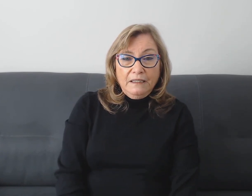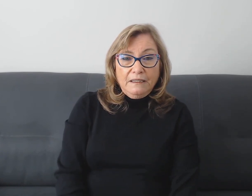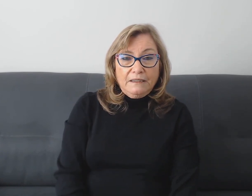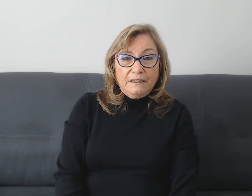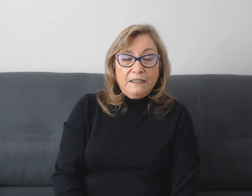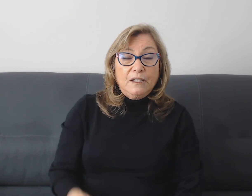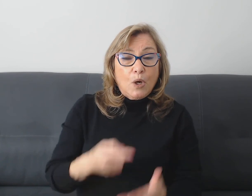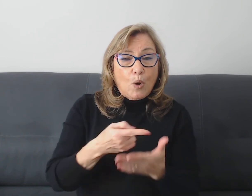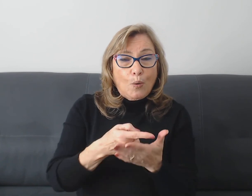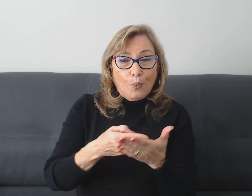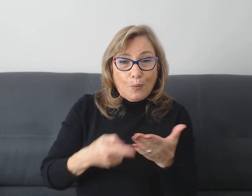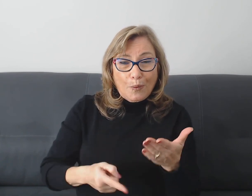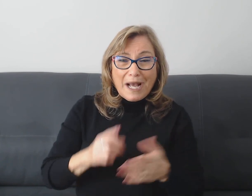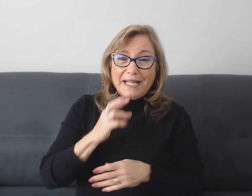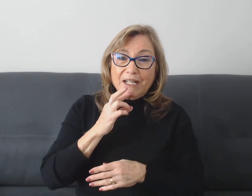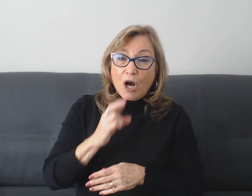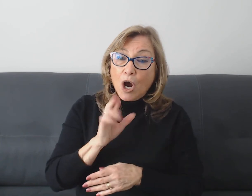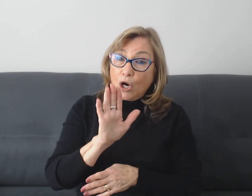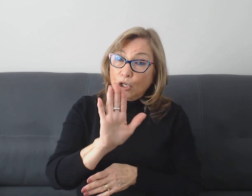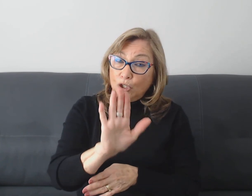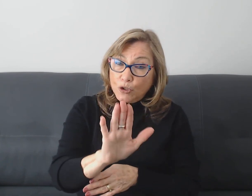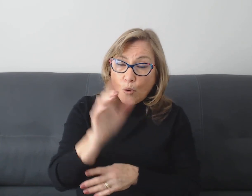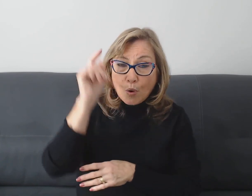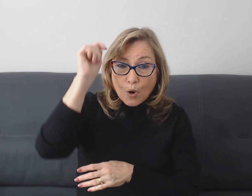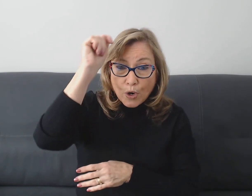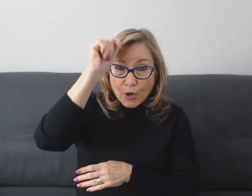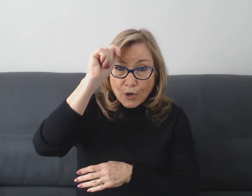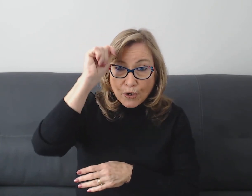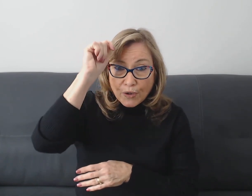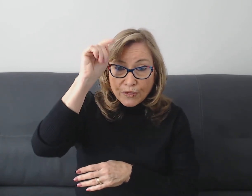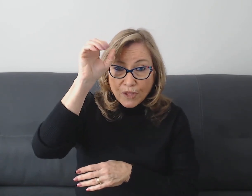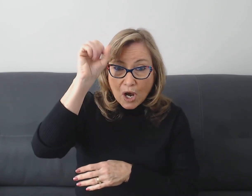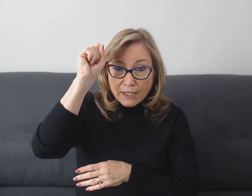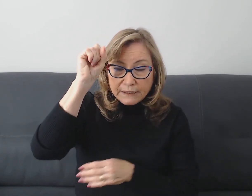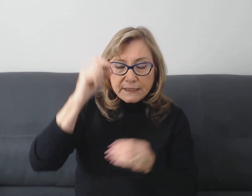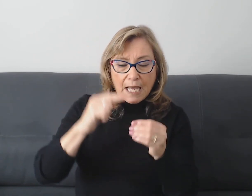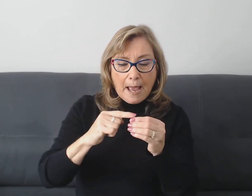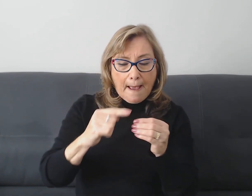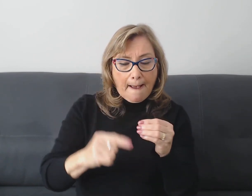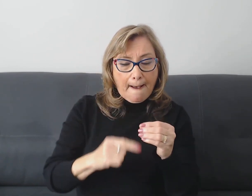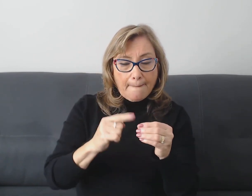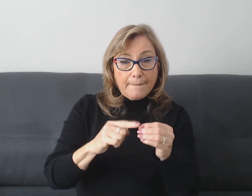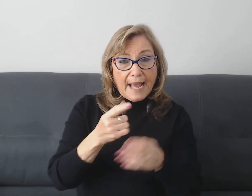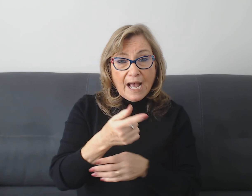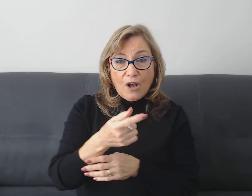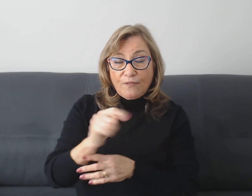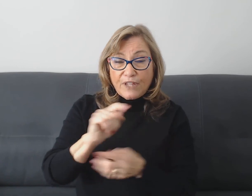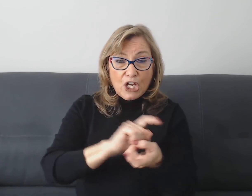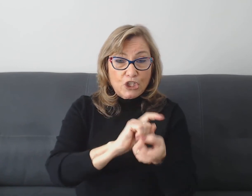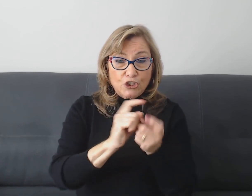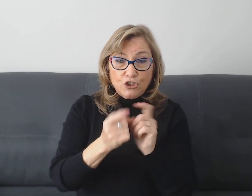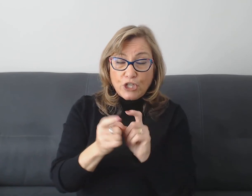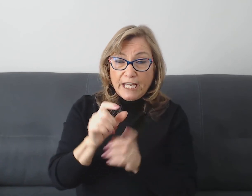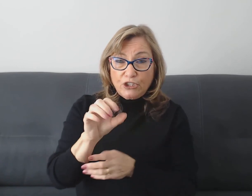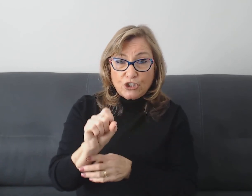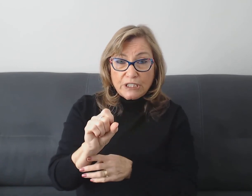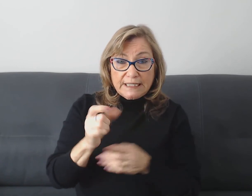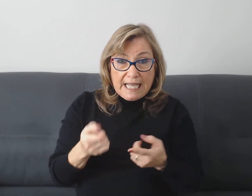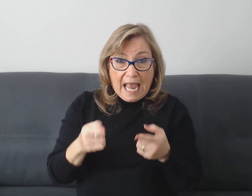what are your thoughts about the changes happening in our department?